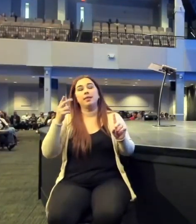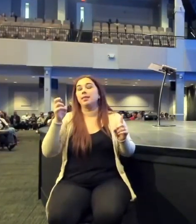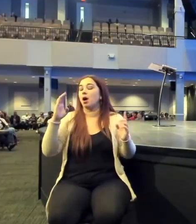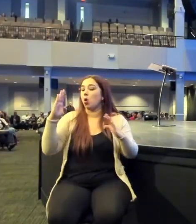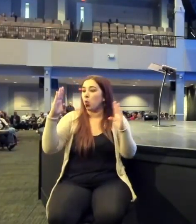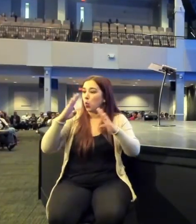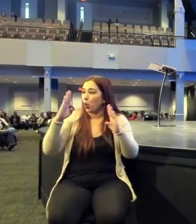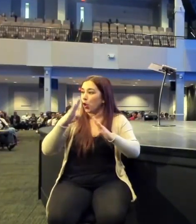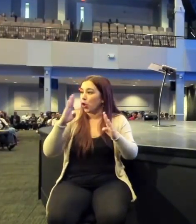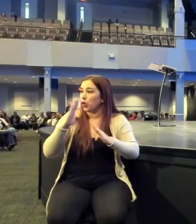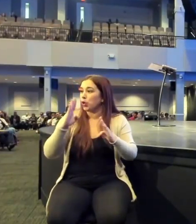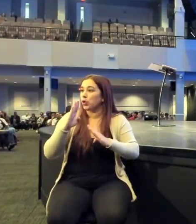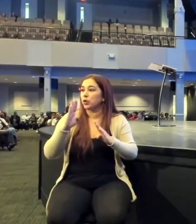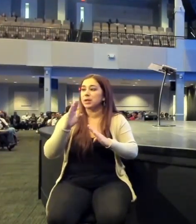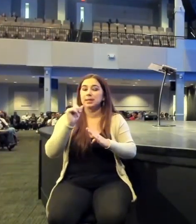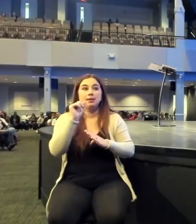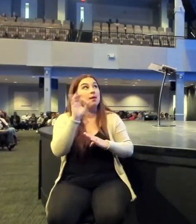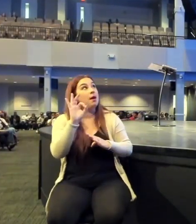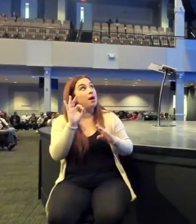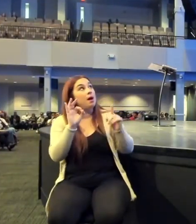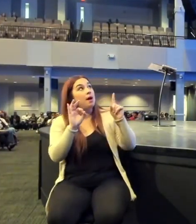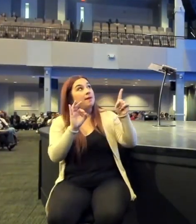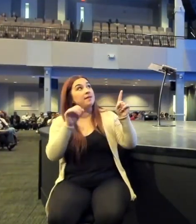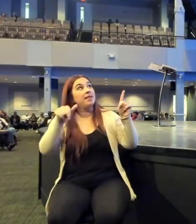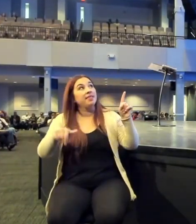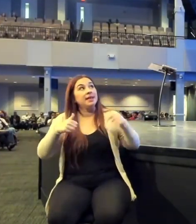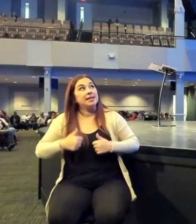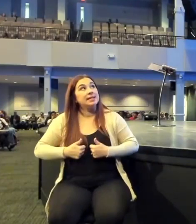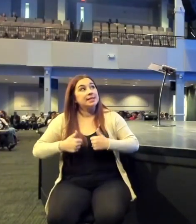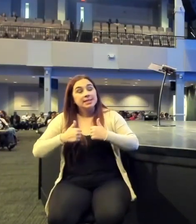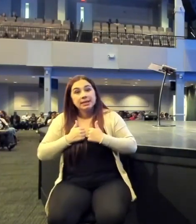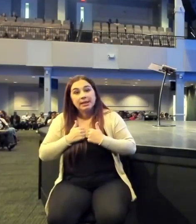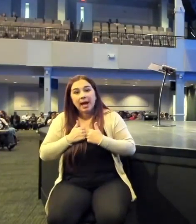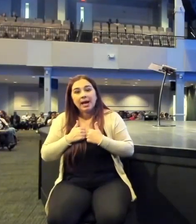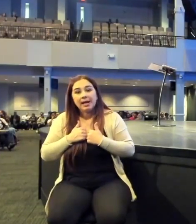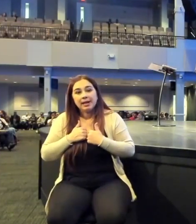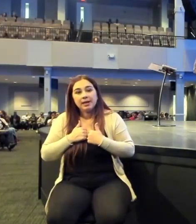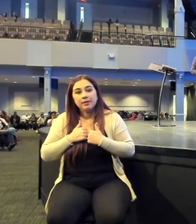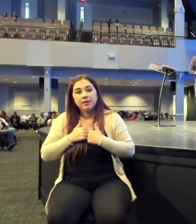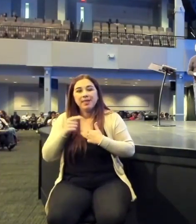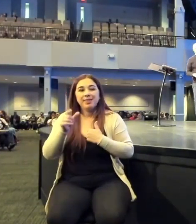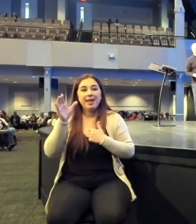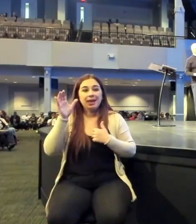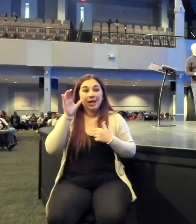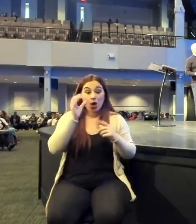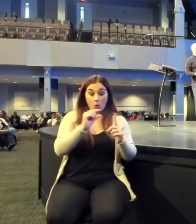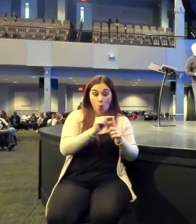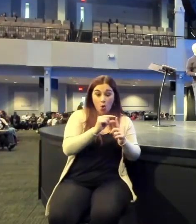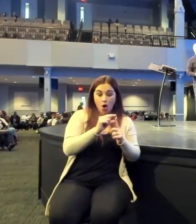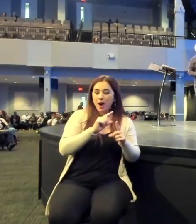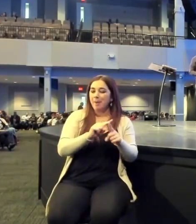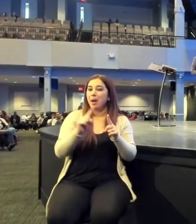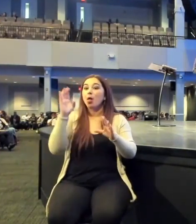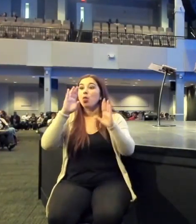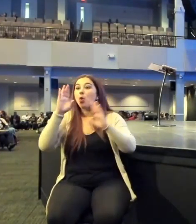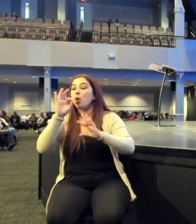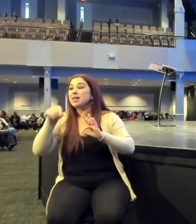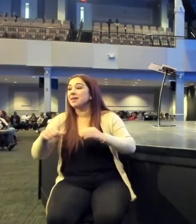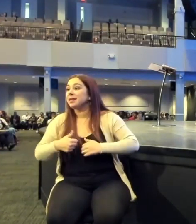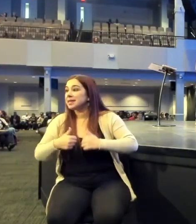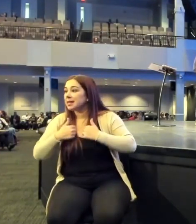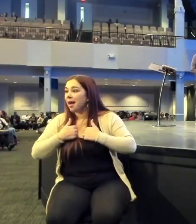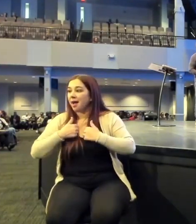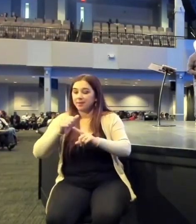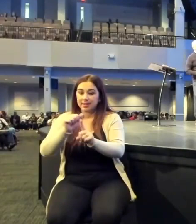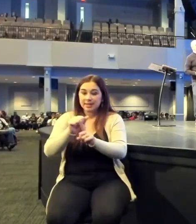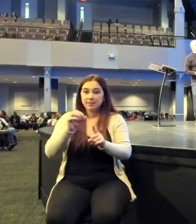worries of this life. They hear the word, but the worries of this life, the